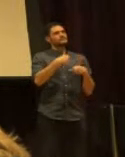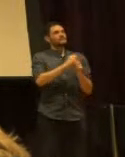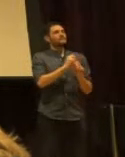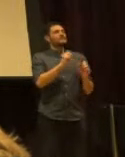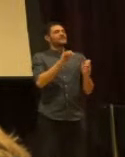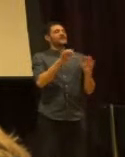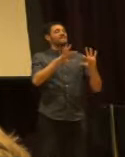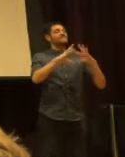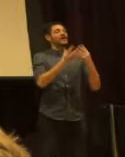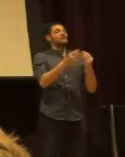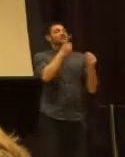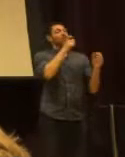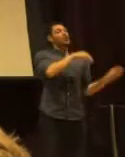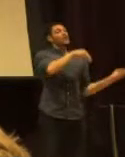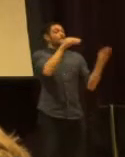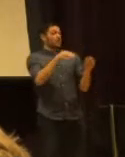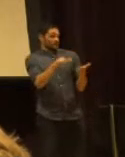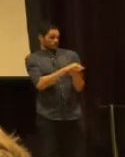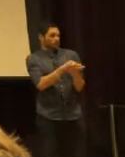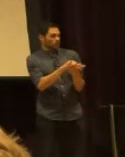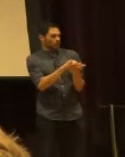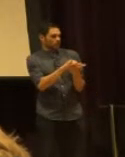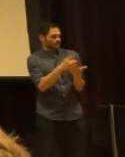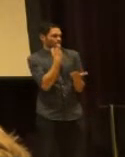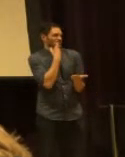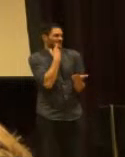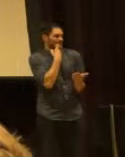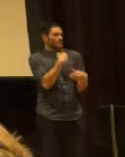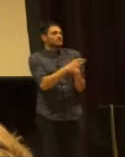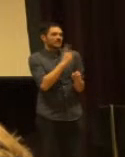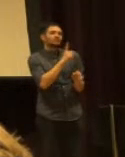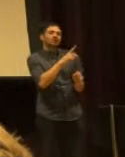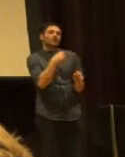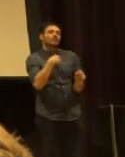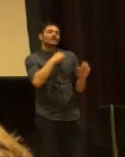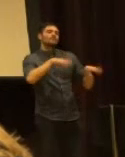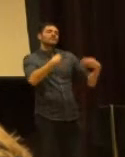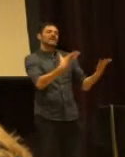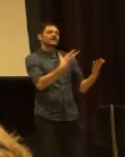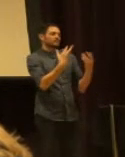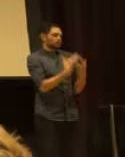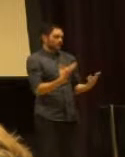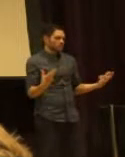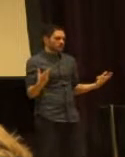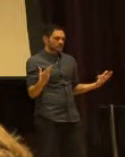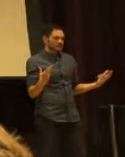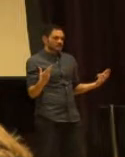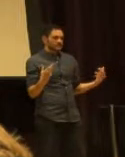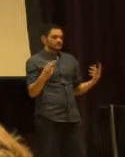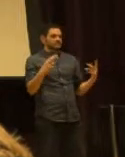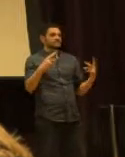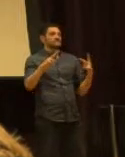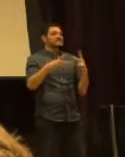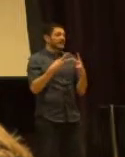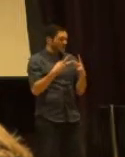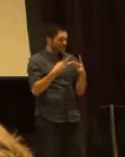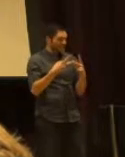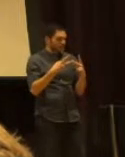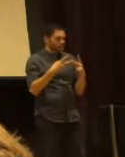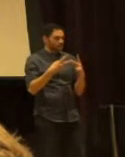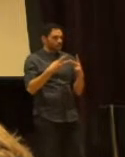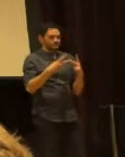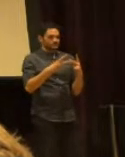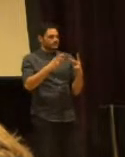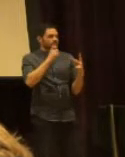to New York, 1, have resources, 2, will not be